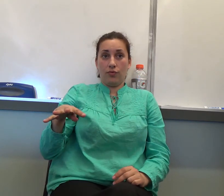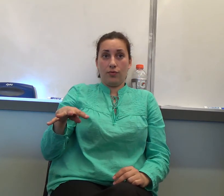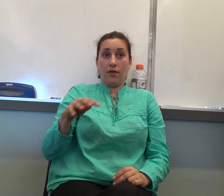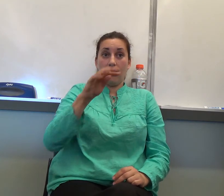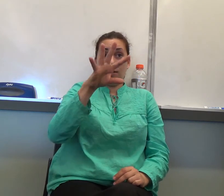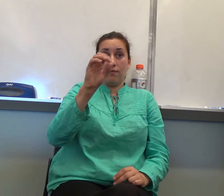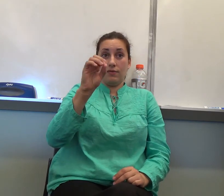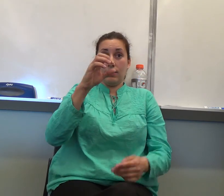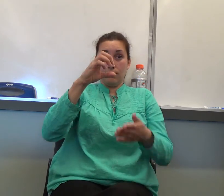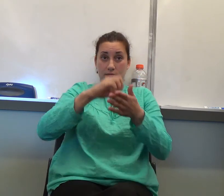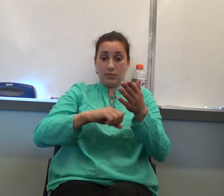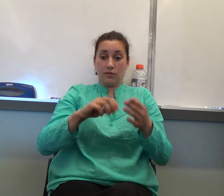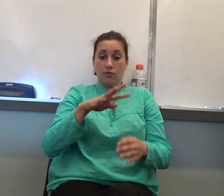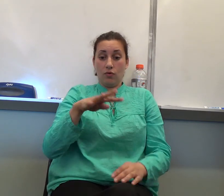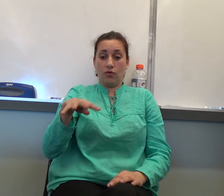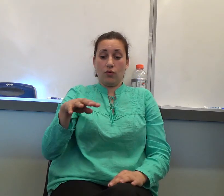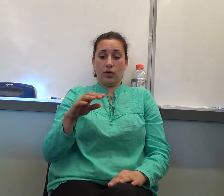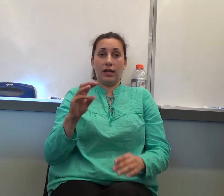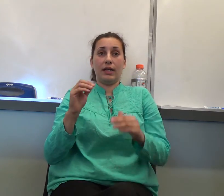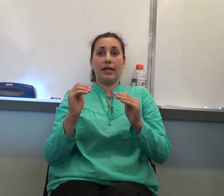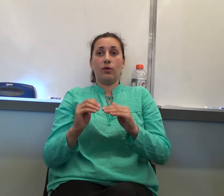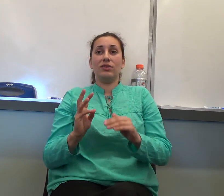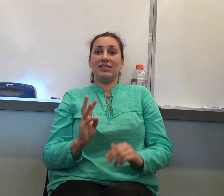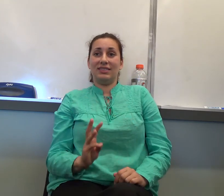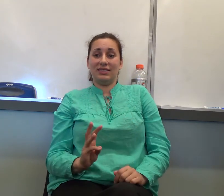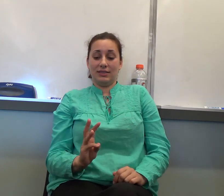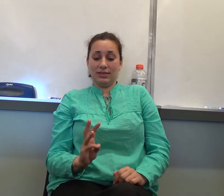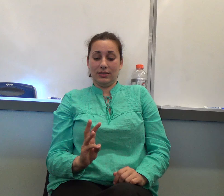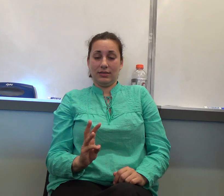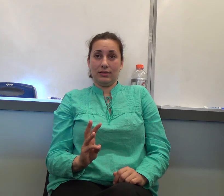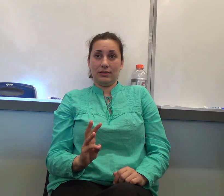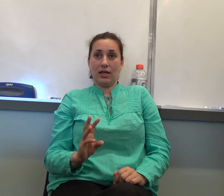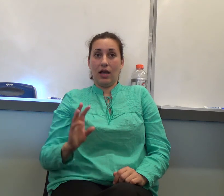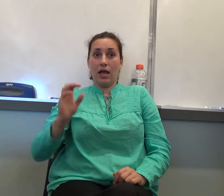That leaves it with a 6. Bring down 11 into 60, 5,